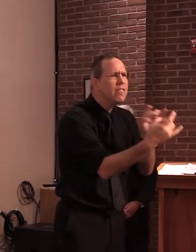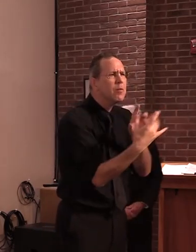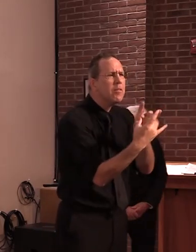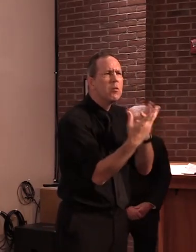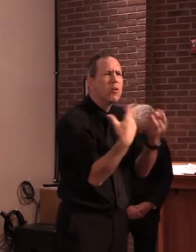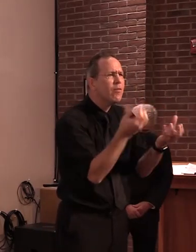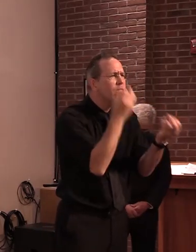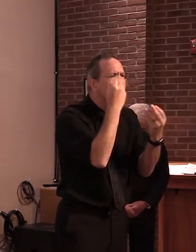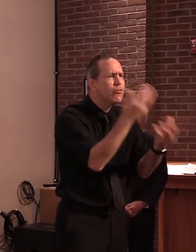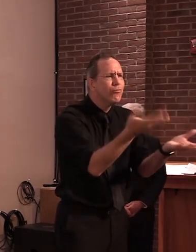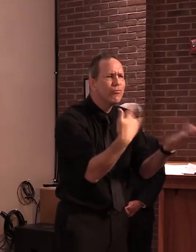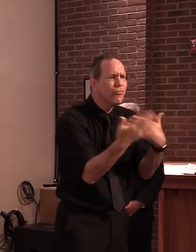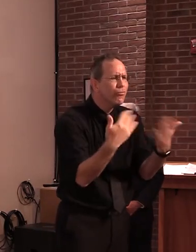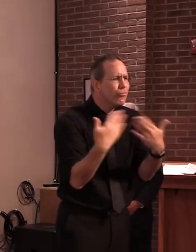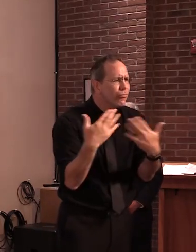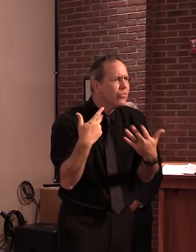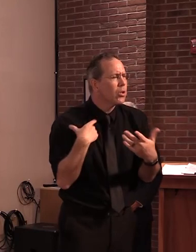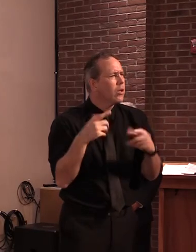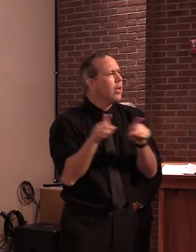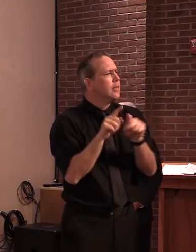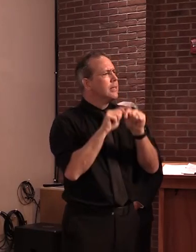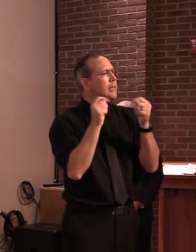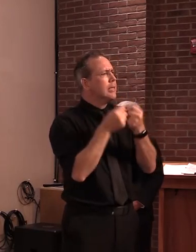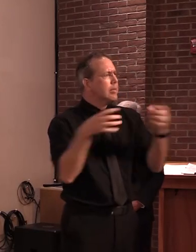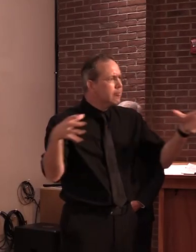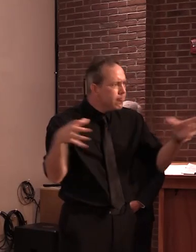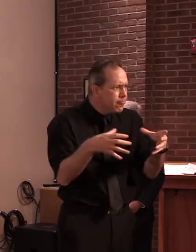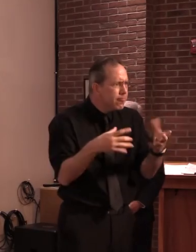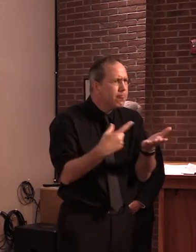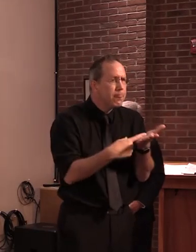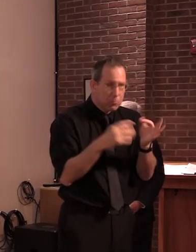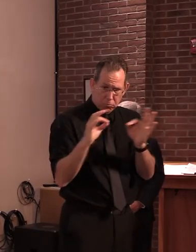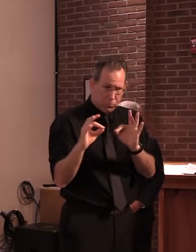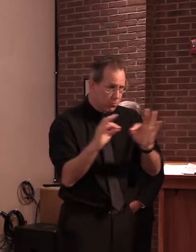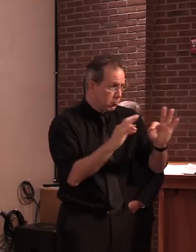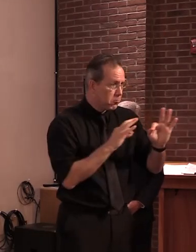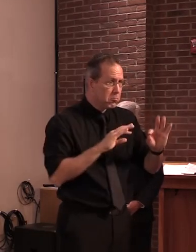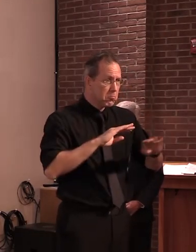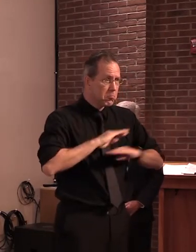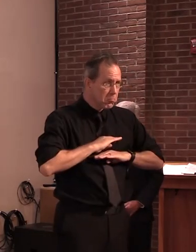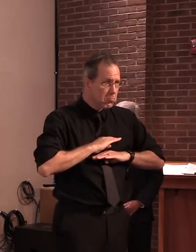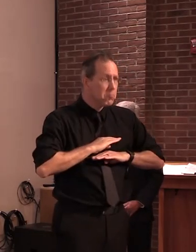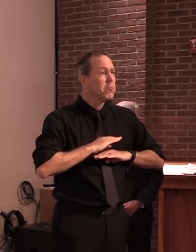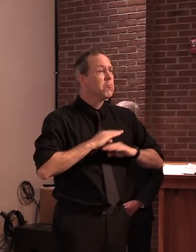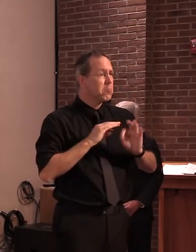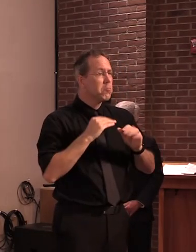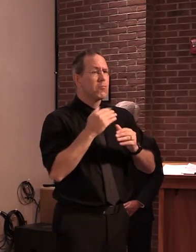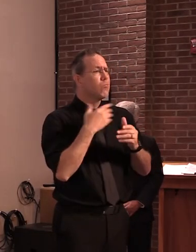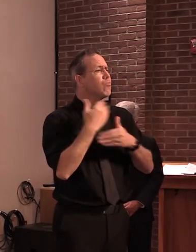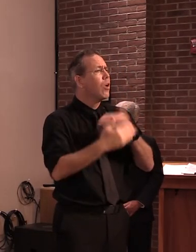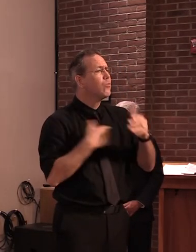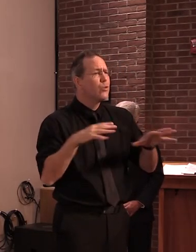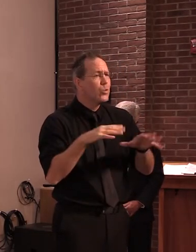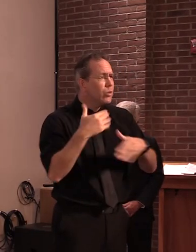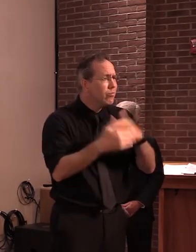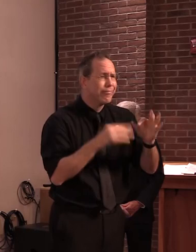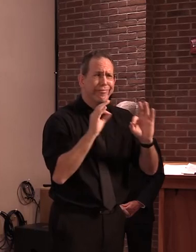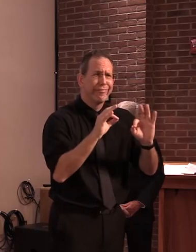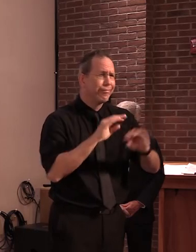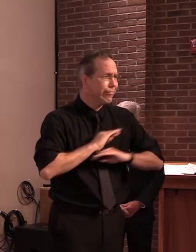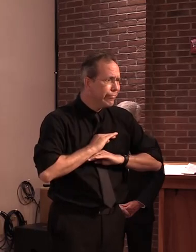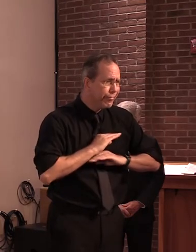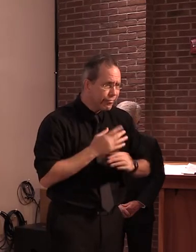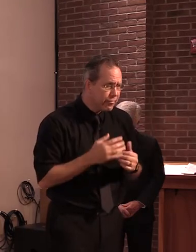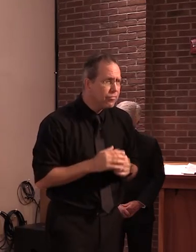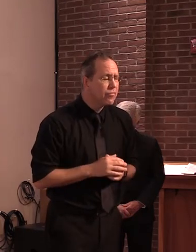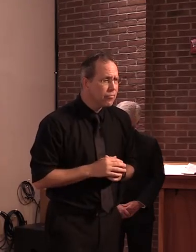make the right decision about the specific topic. And it's worked very well. But I would say that